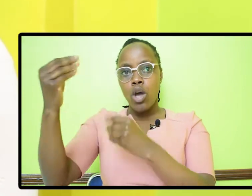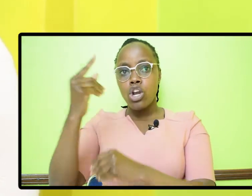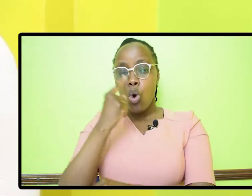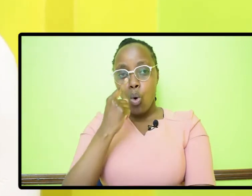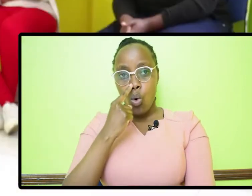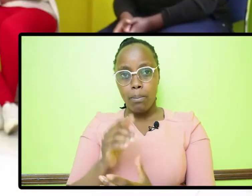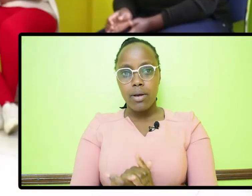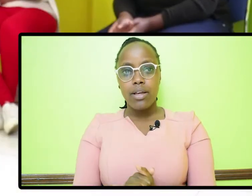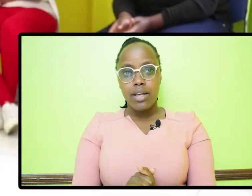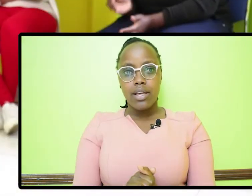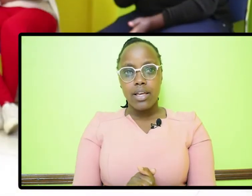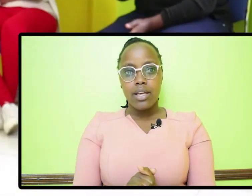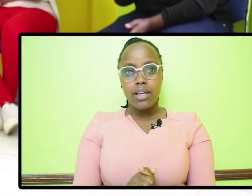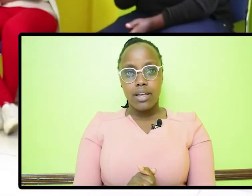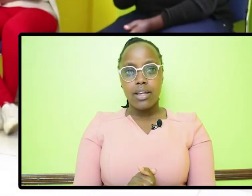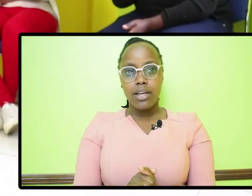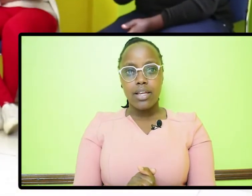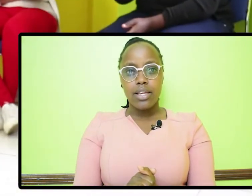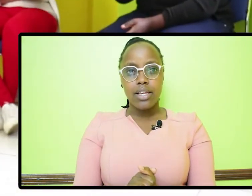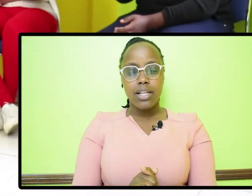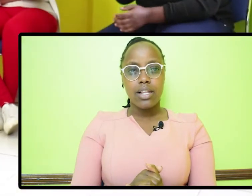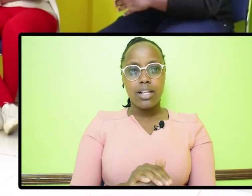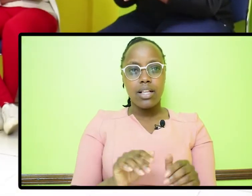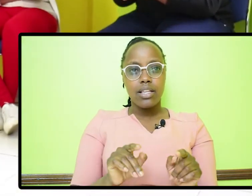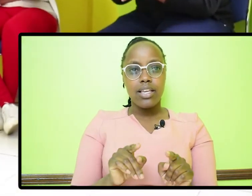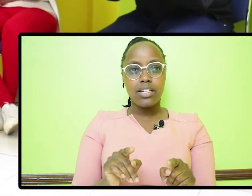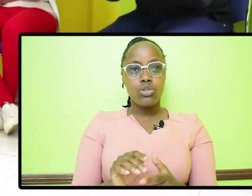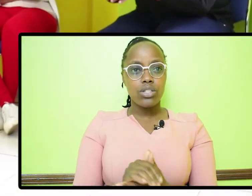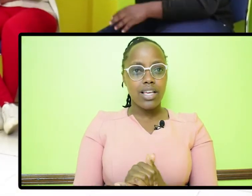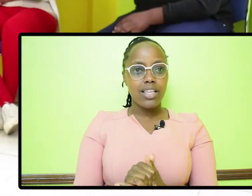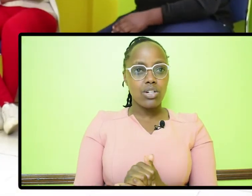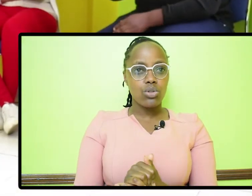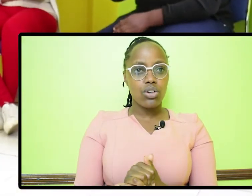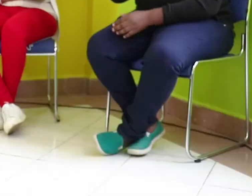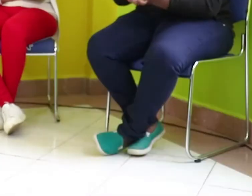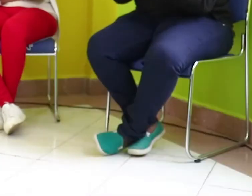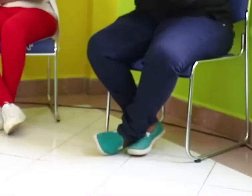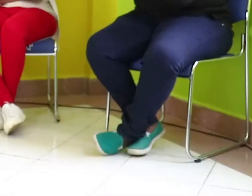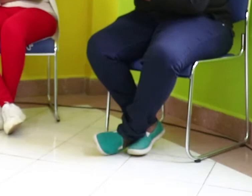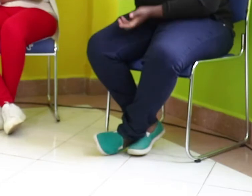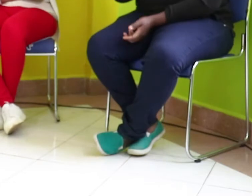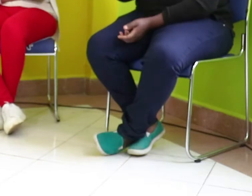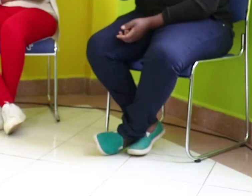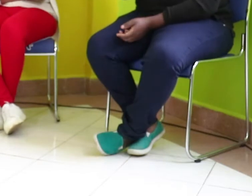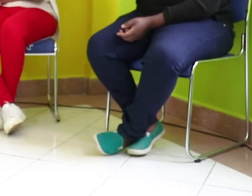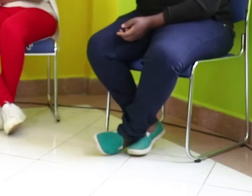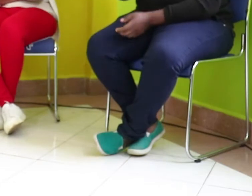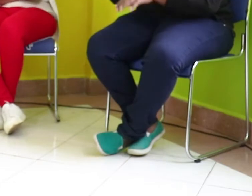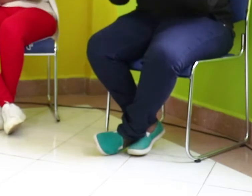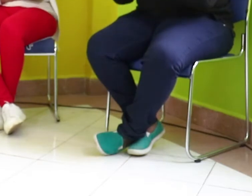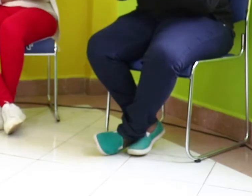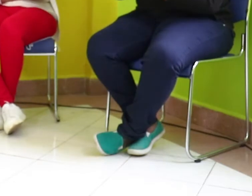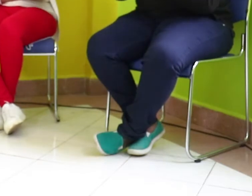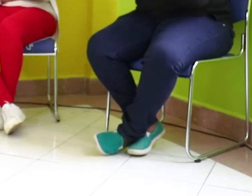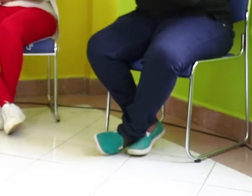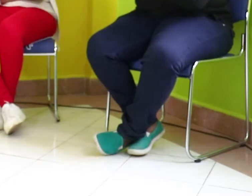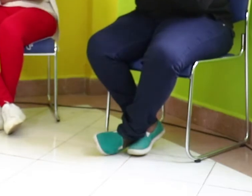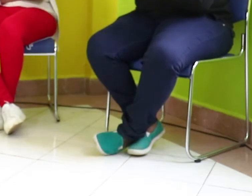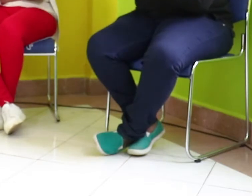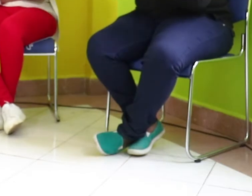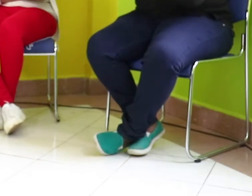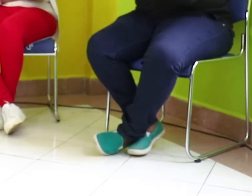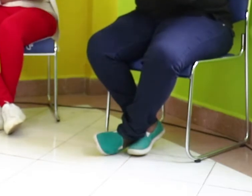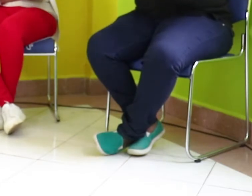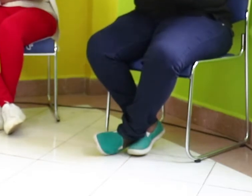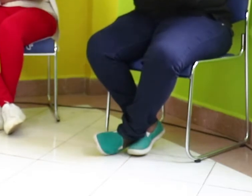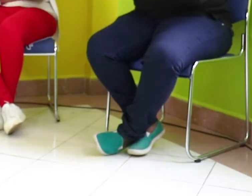days. So we stayed with the baby for like, I think 18 days only. Yeah, I think it was on a Thursday where I carried the days. baby. Yeah,